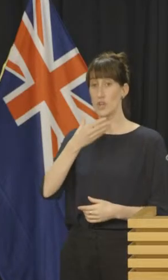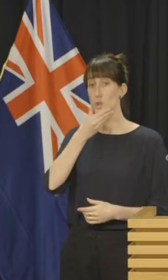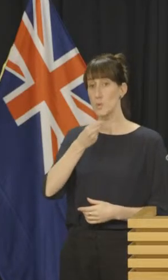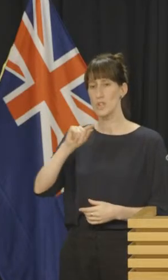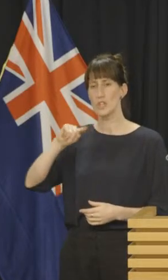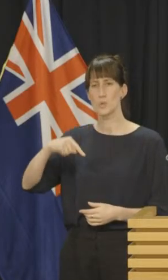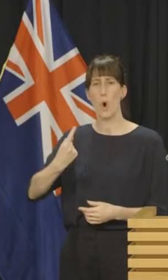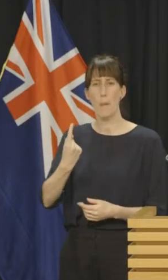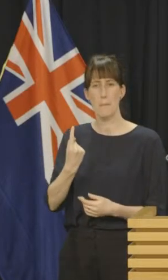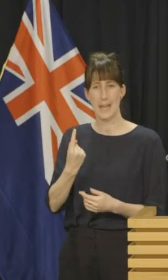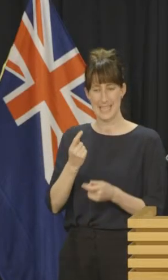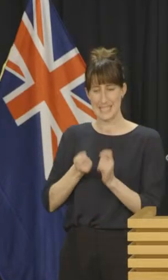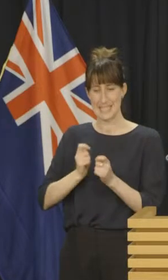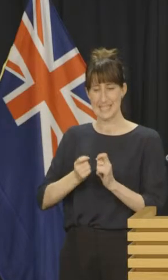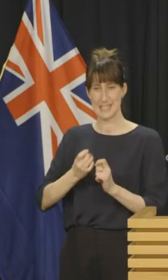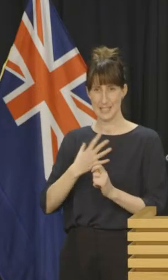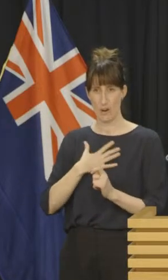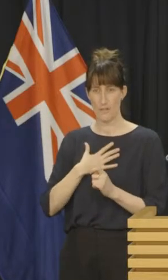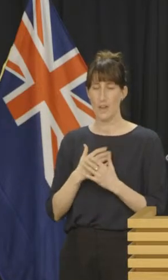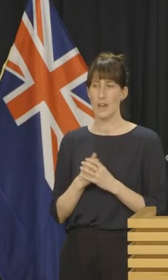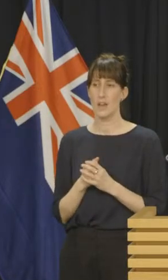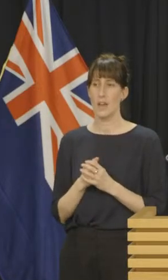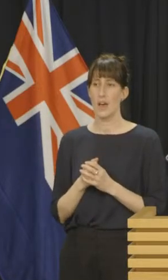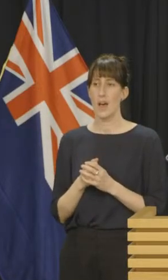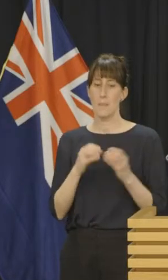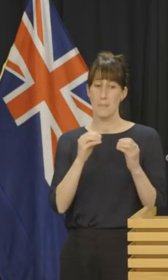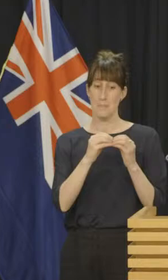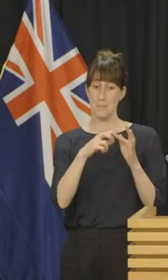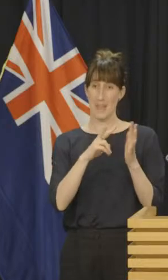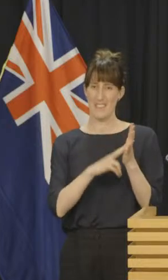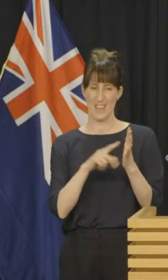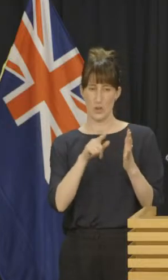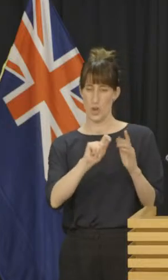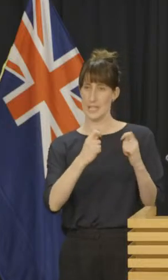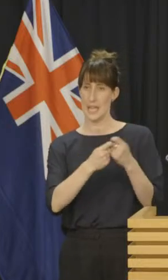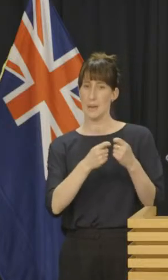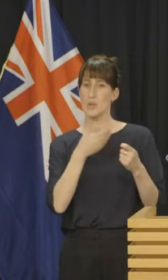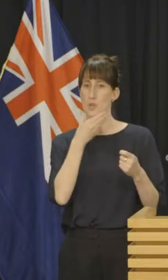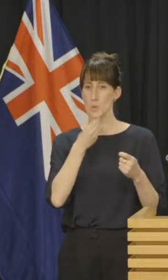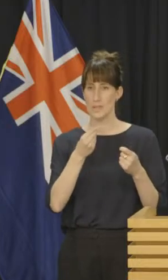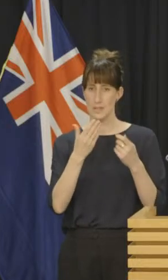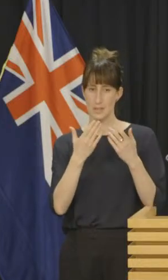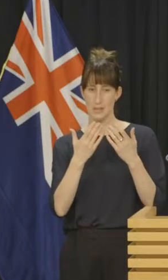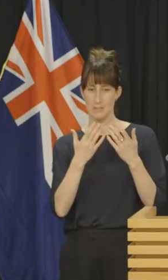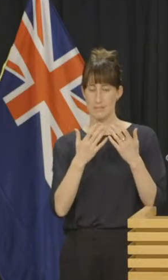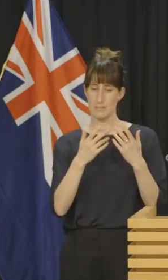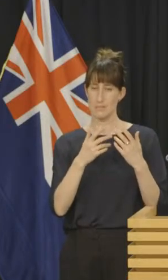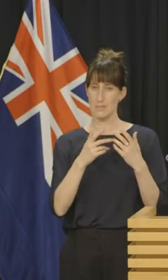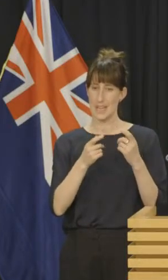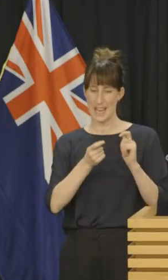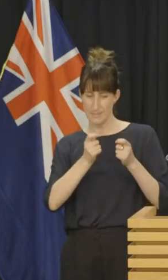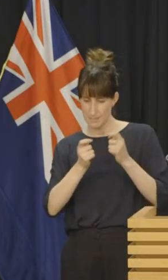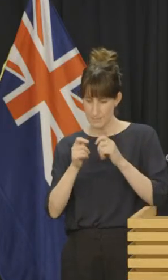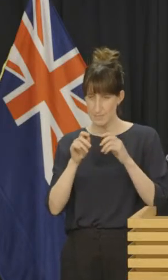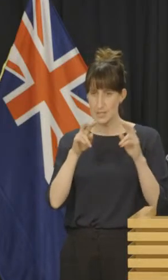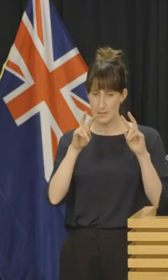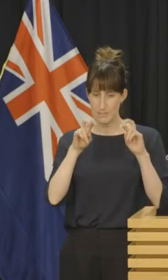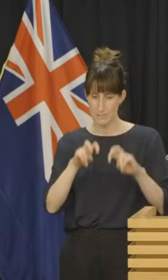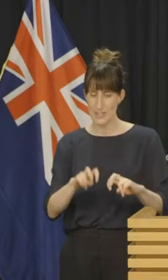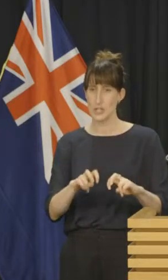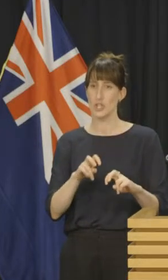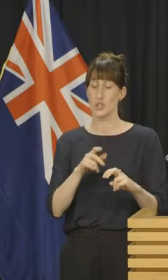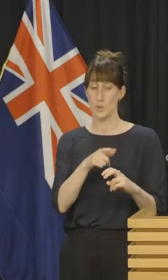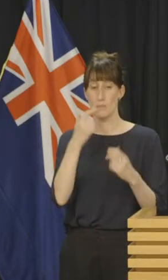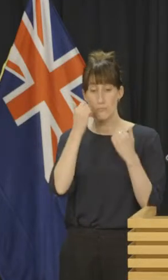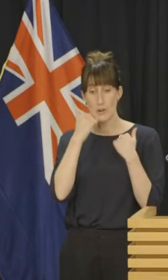done a study to show that there's high acceptability of that, which is very encouraging. So saying, the